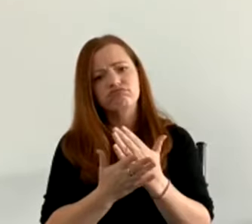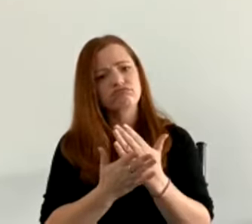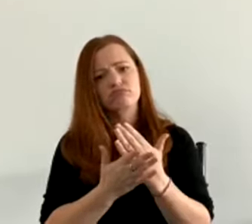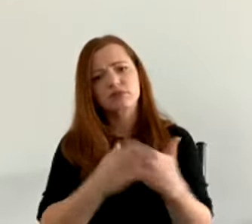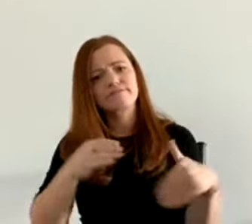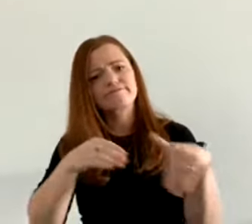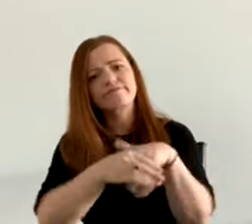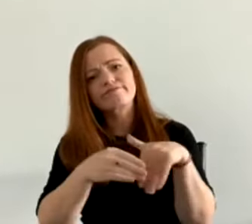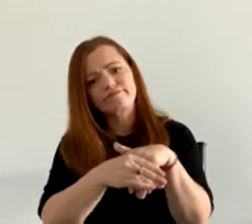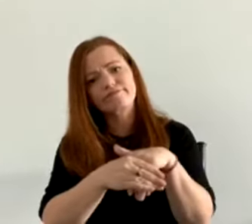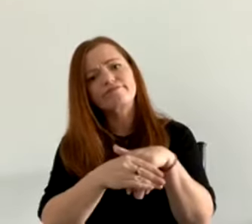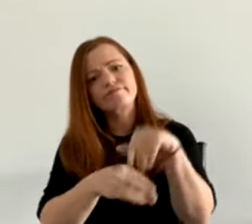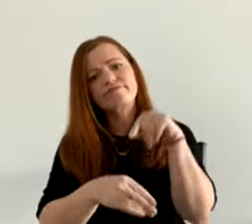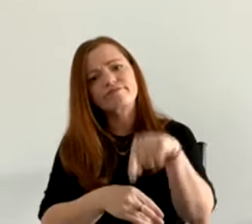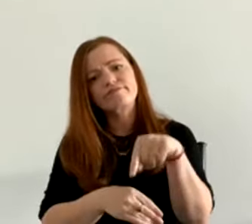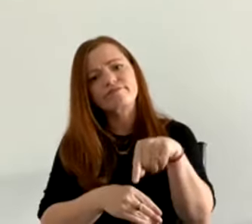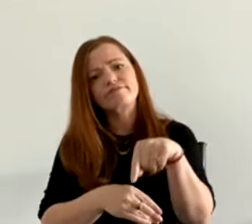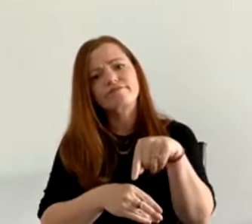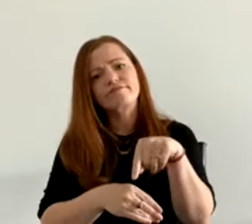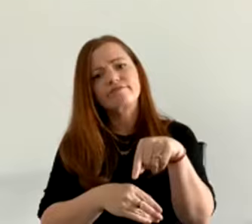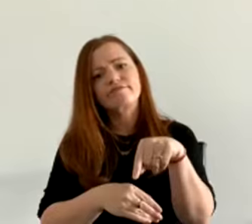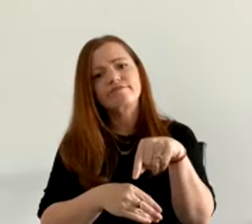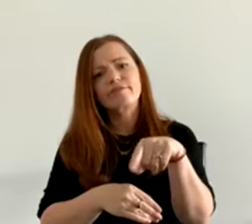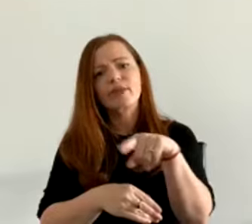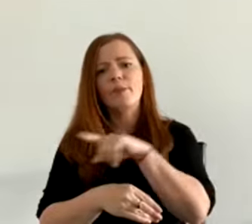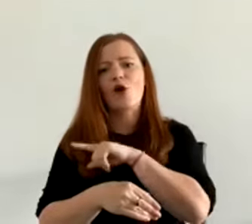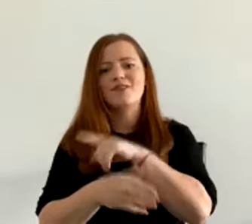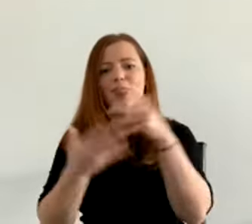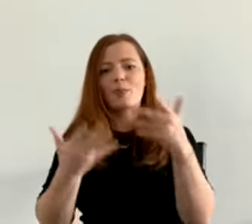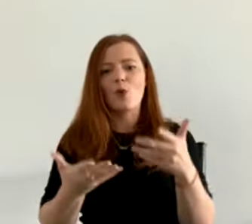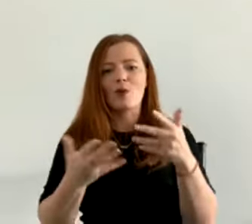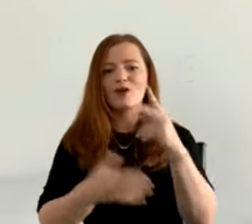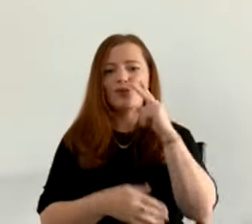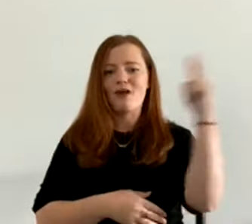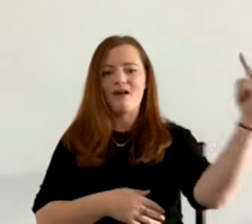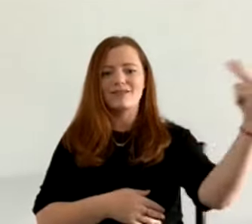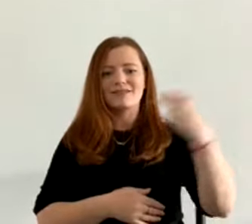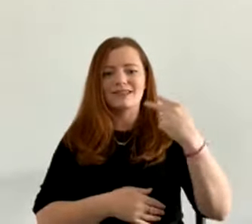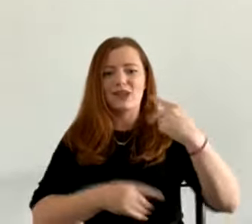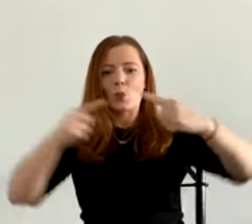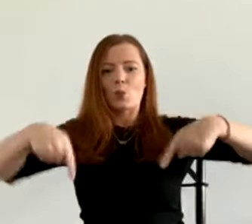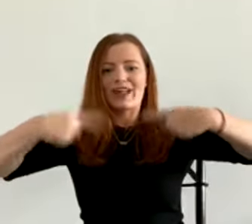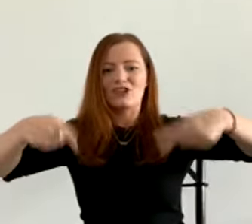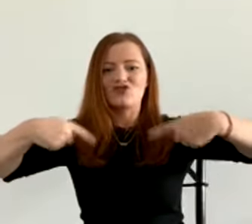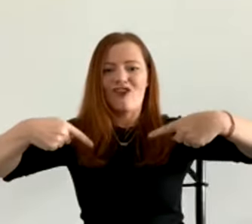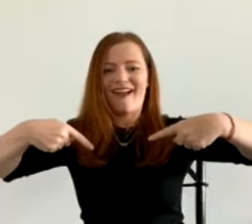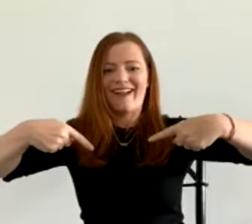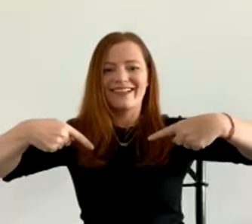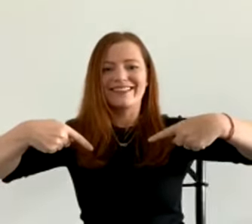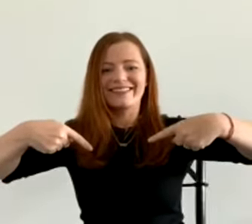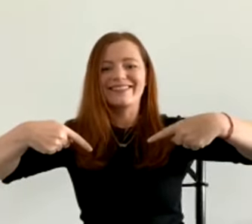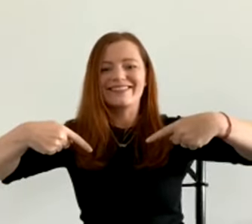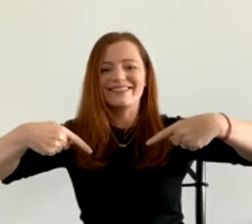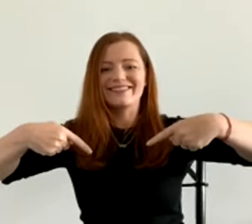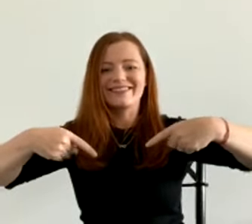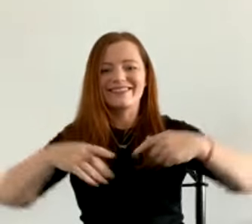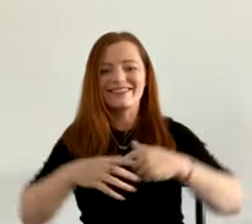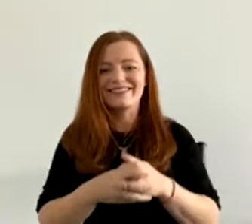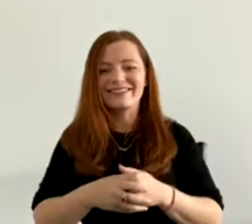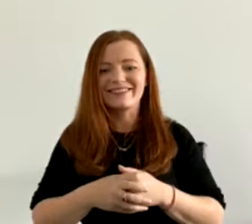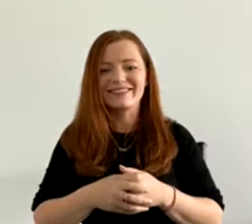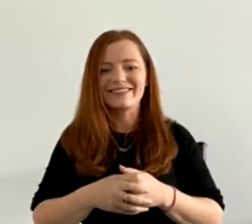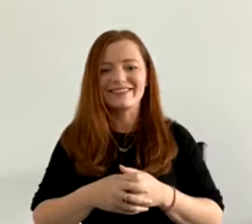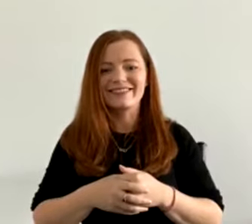maybe people, what you can't see maybe is the wheelchair that's below me and Kate, actually, in the screen.